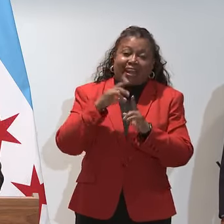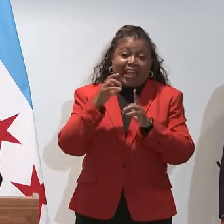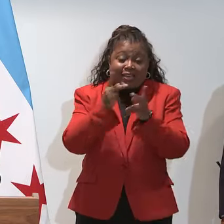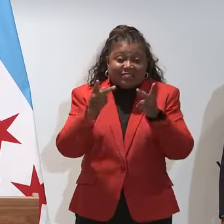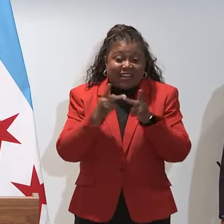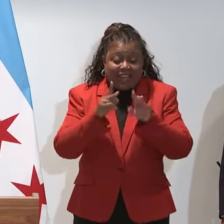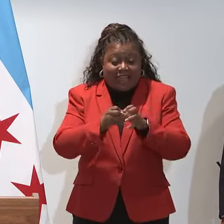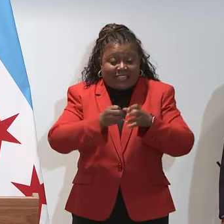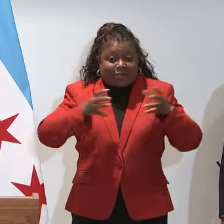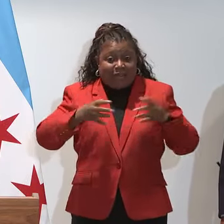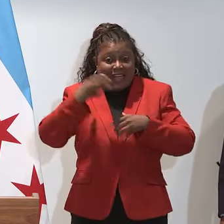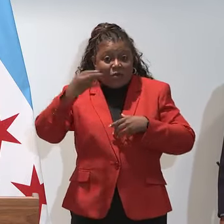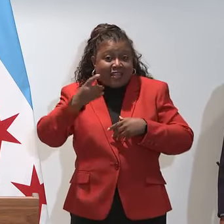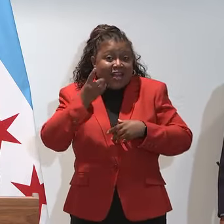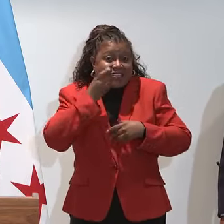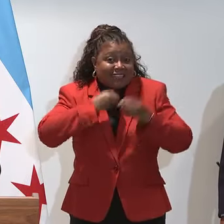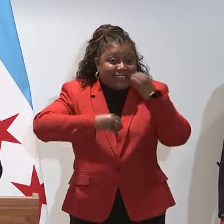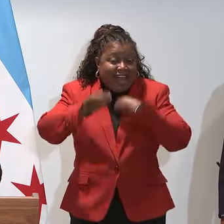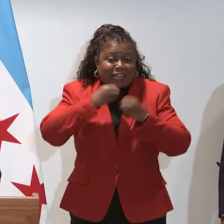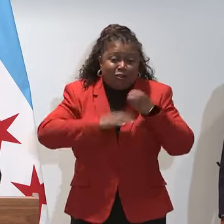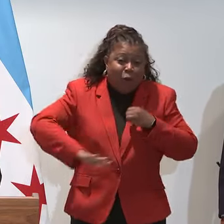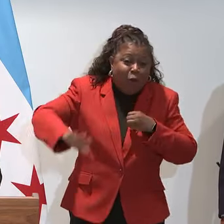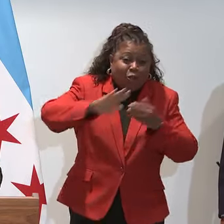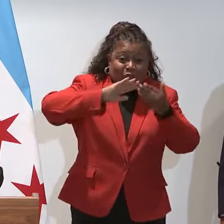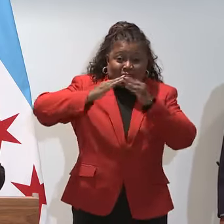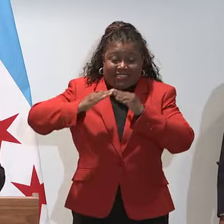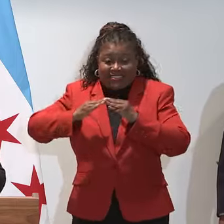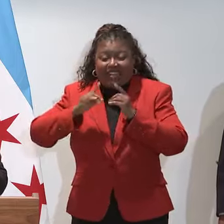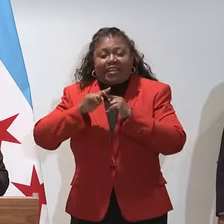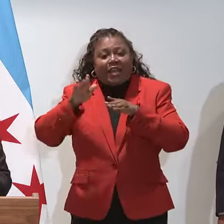and expanding outdoor dining across the city